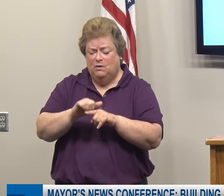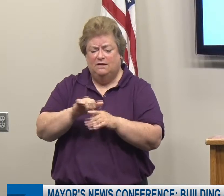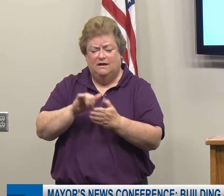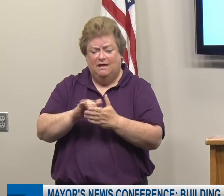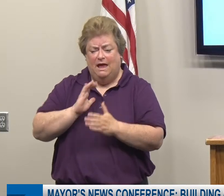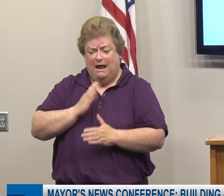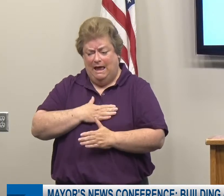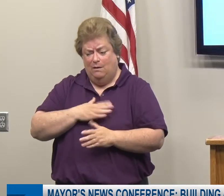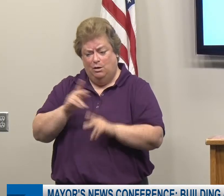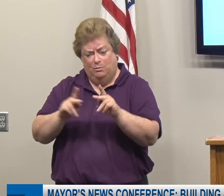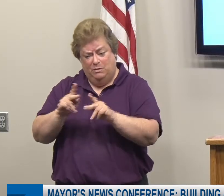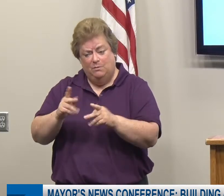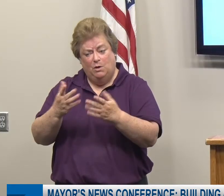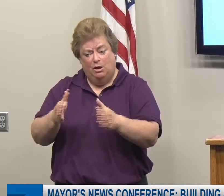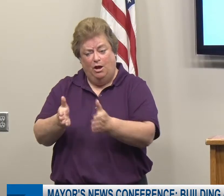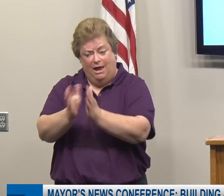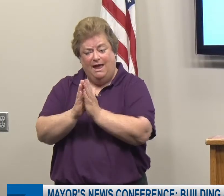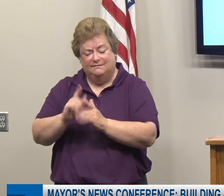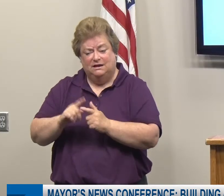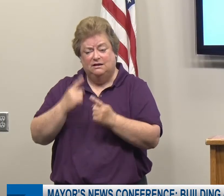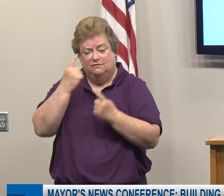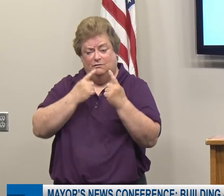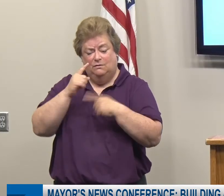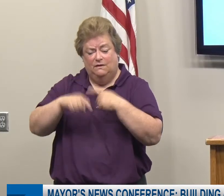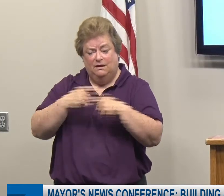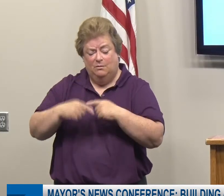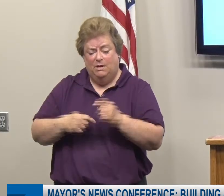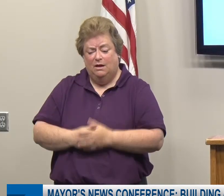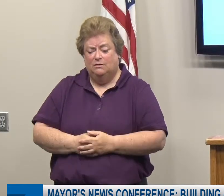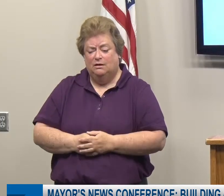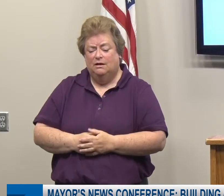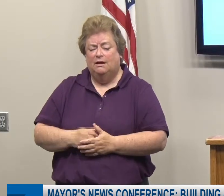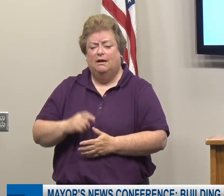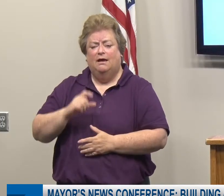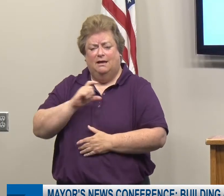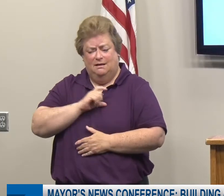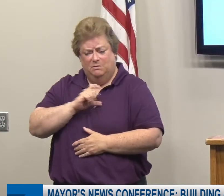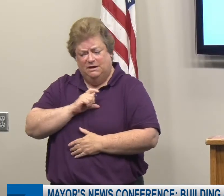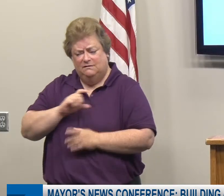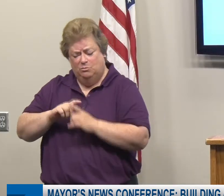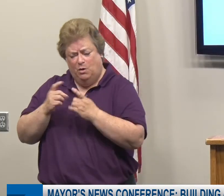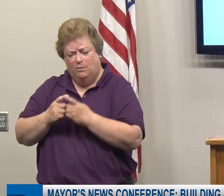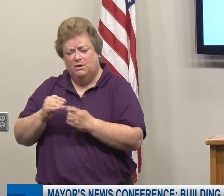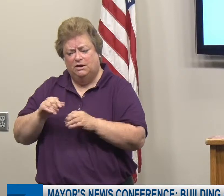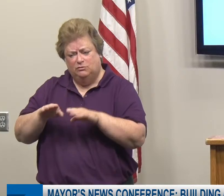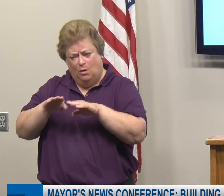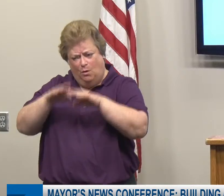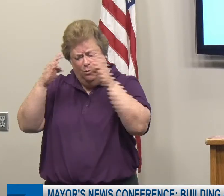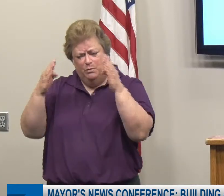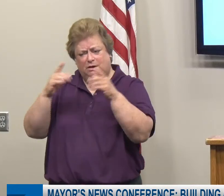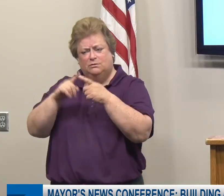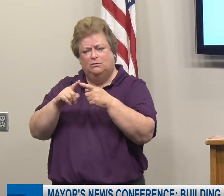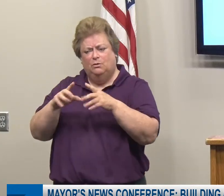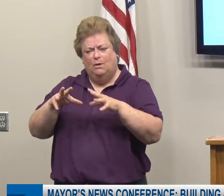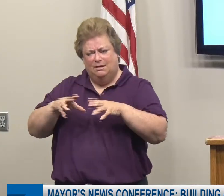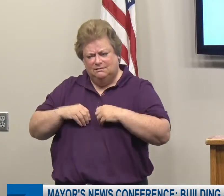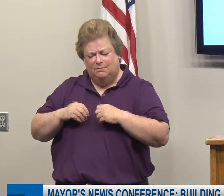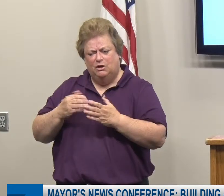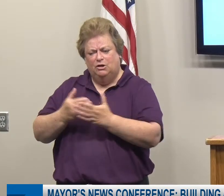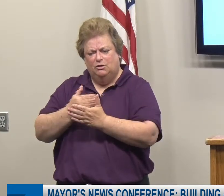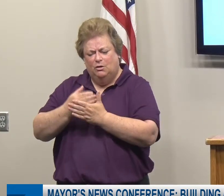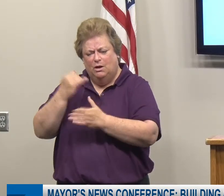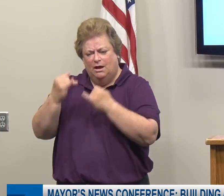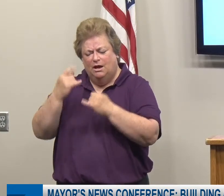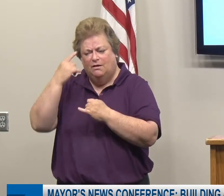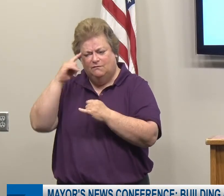us to contemplate. We are also fortunate that LPD is open to implementing changes that enhance their ability to